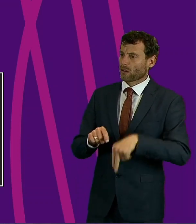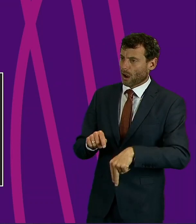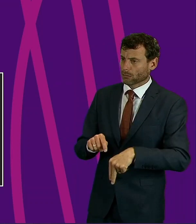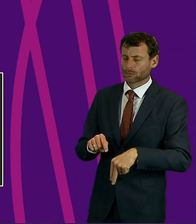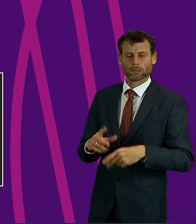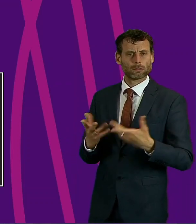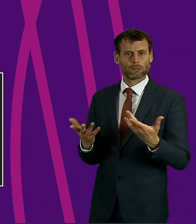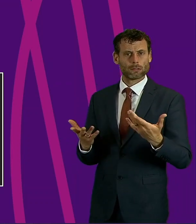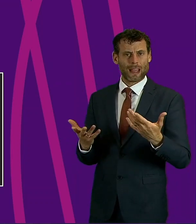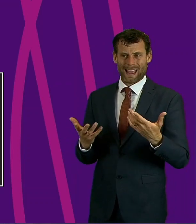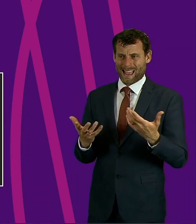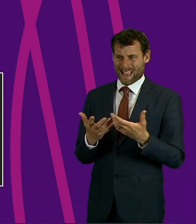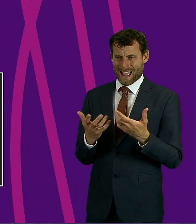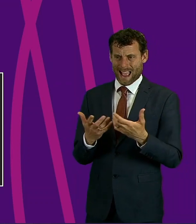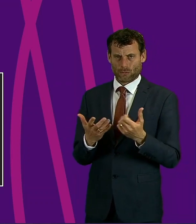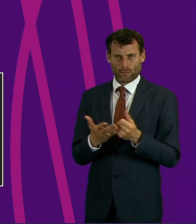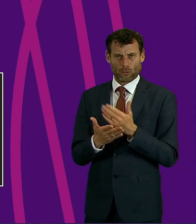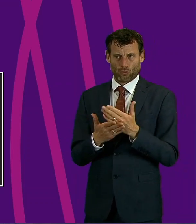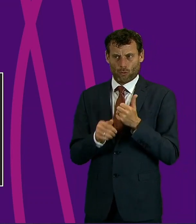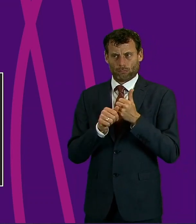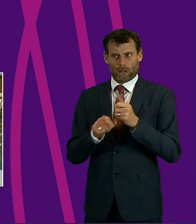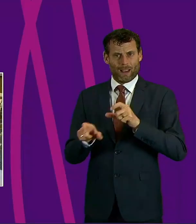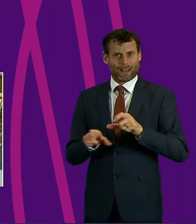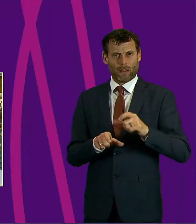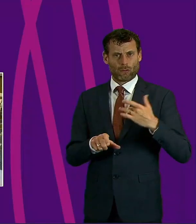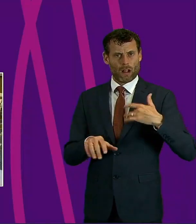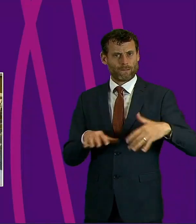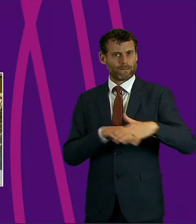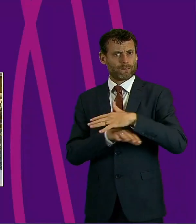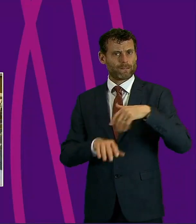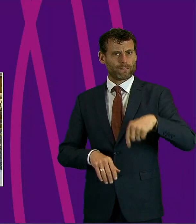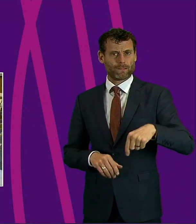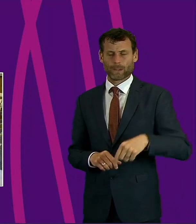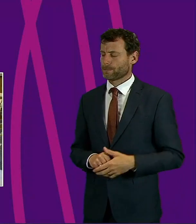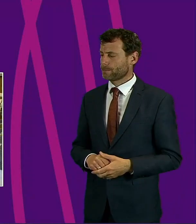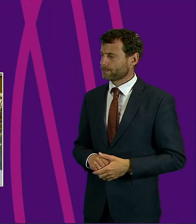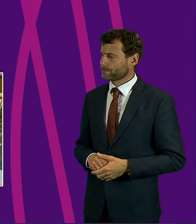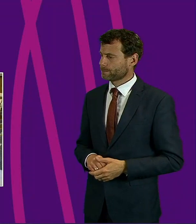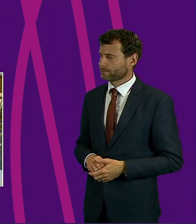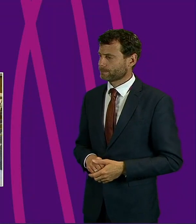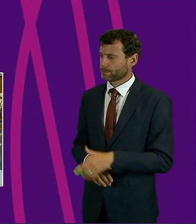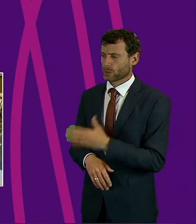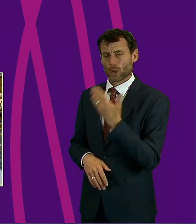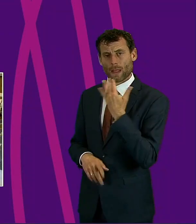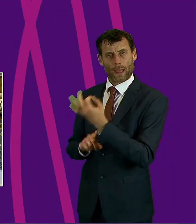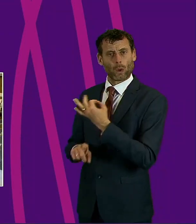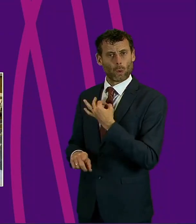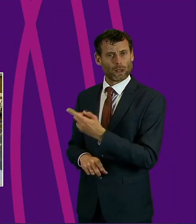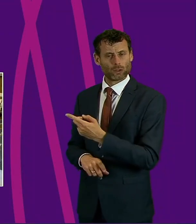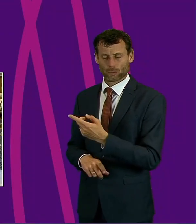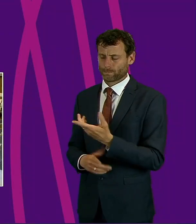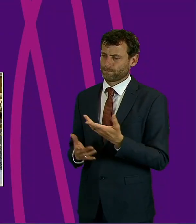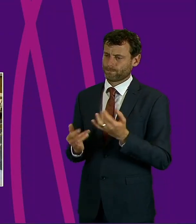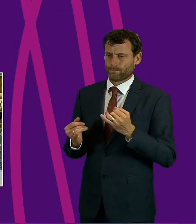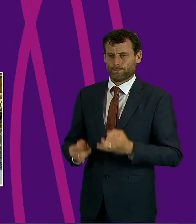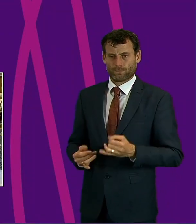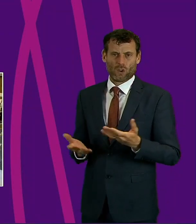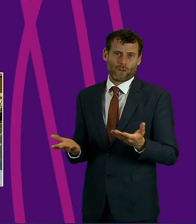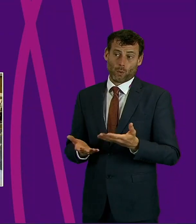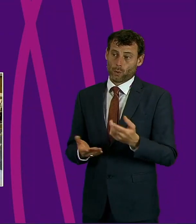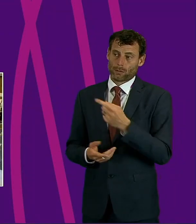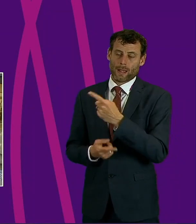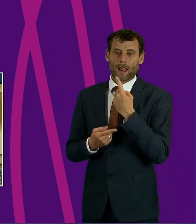OVO losses to my constituents? First Minister. Can I thank the member for that question? And I deeply regret, as I know she does, the